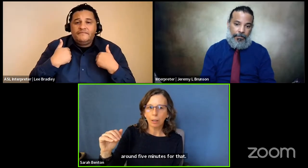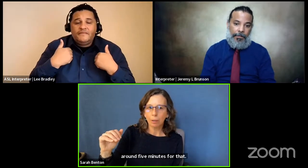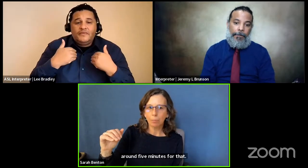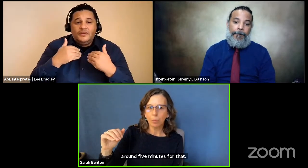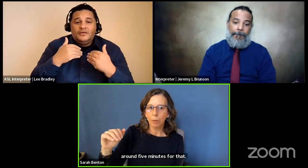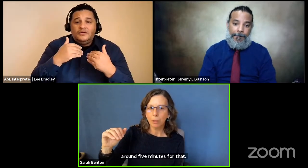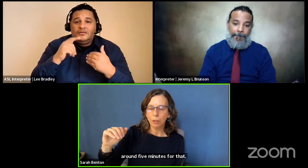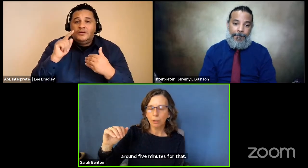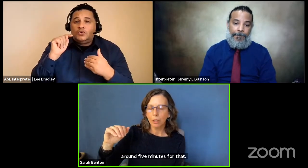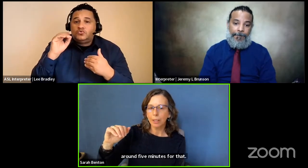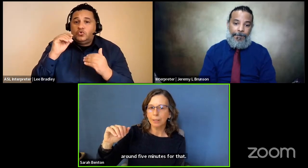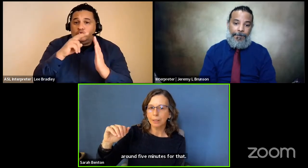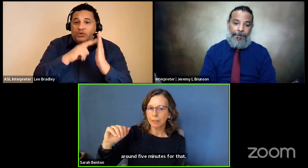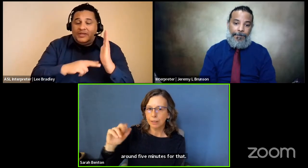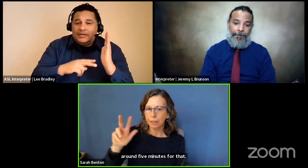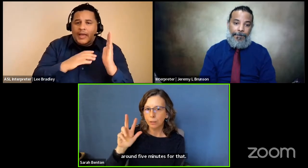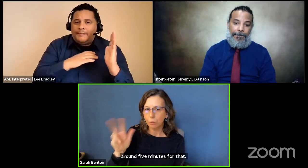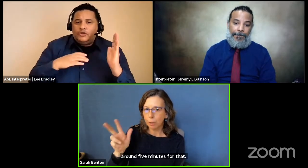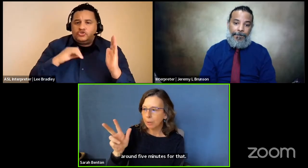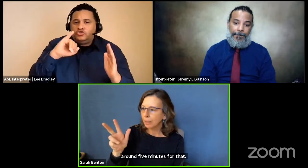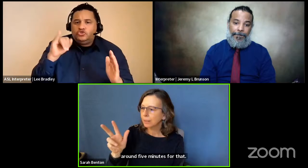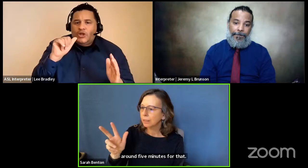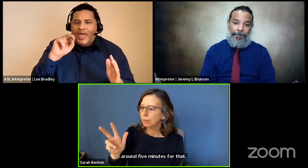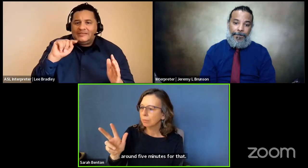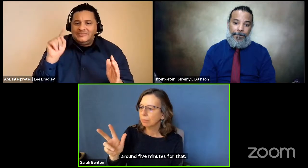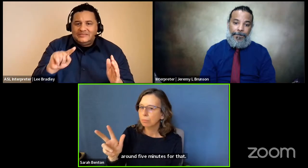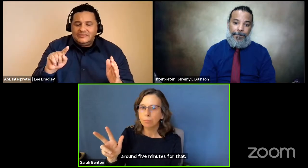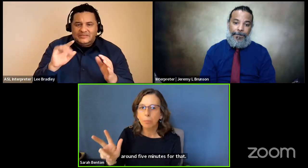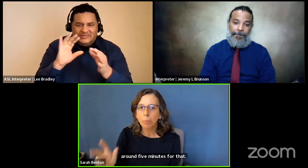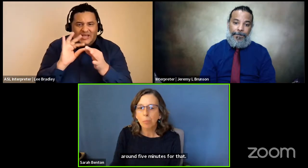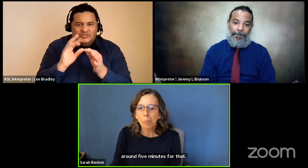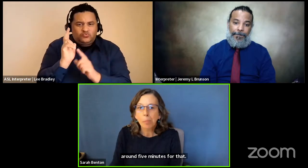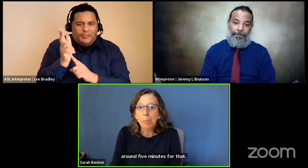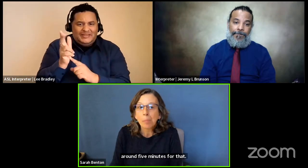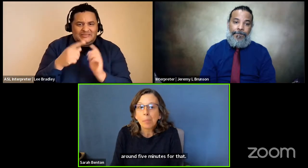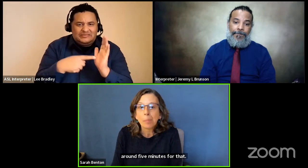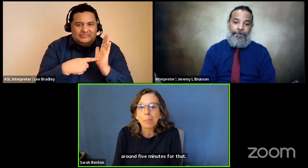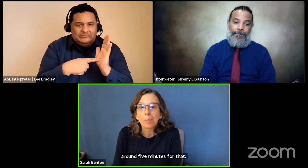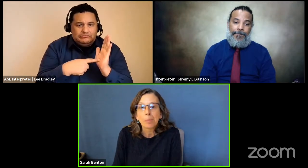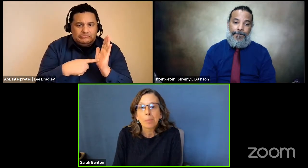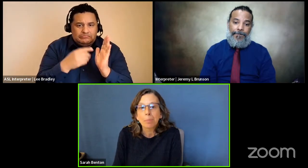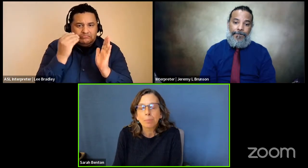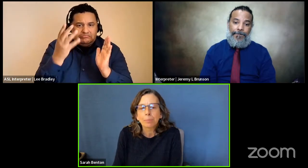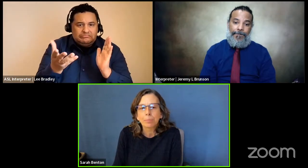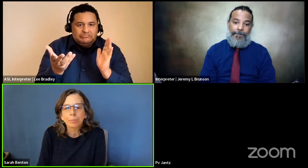read, Commissioner Jantz, says 3 minutes.